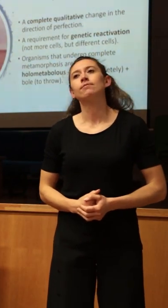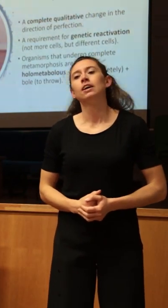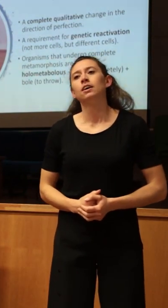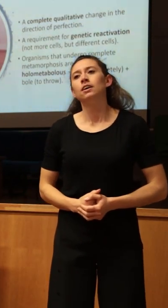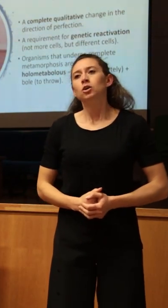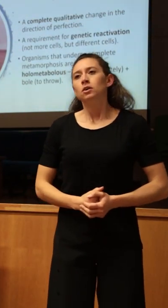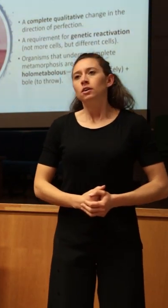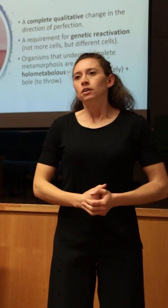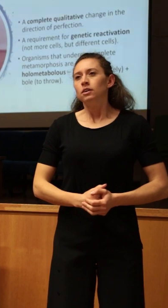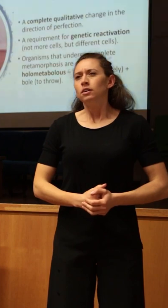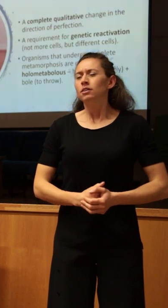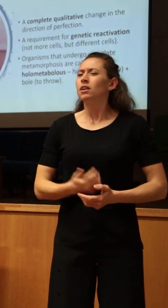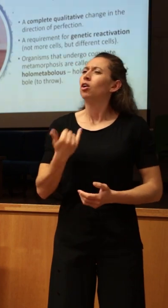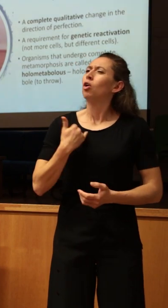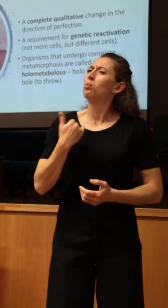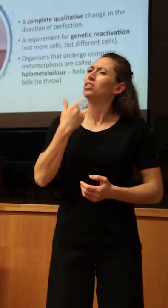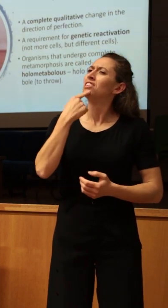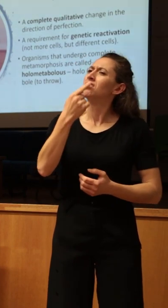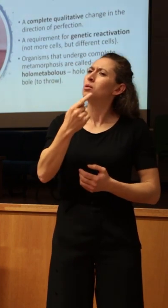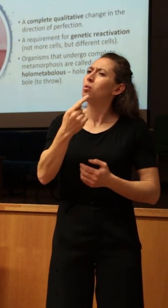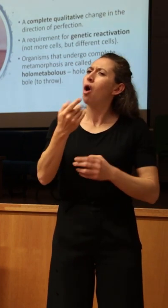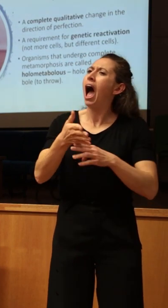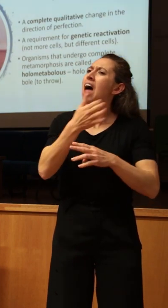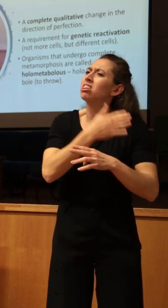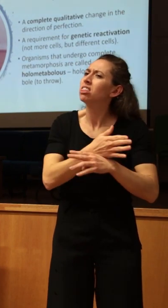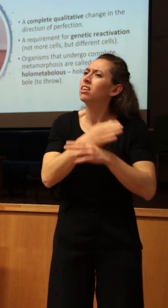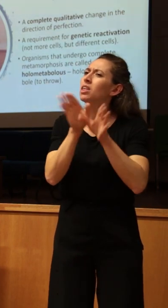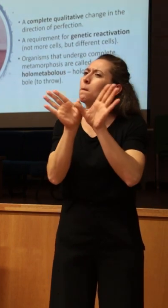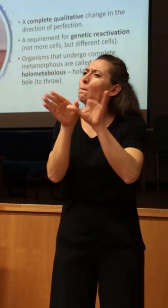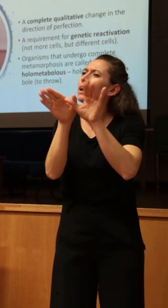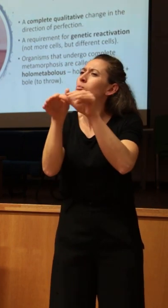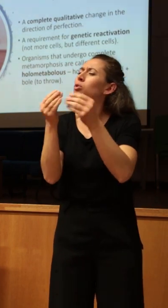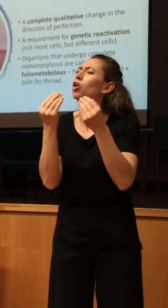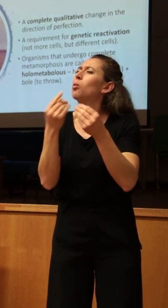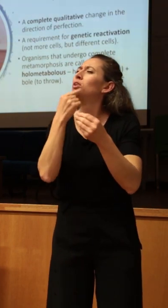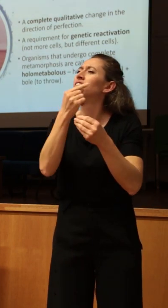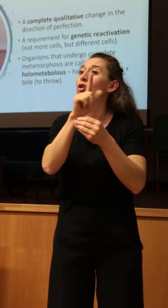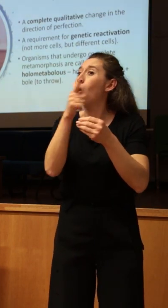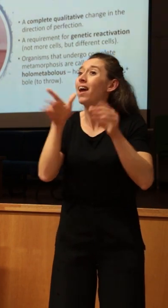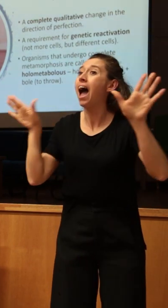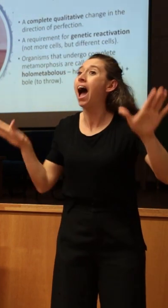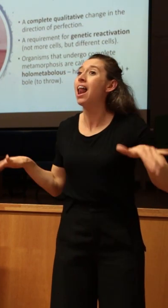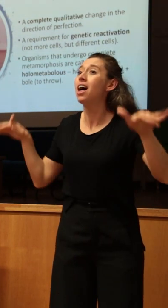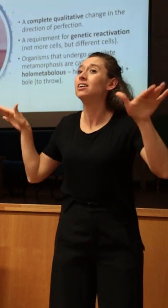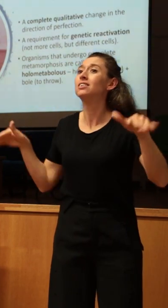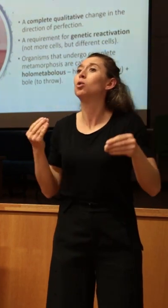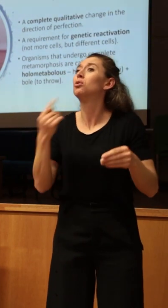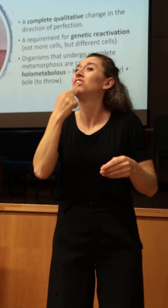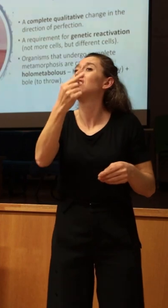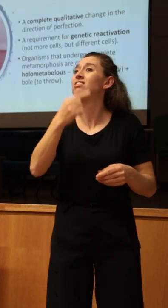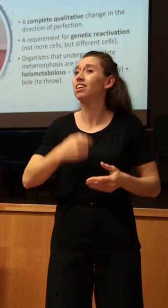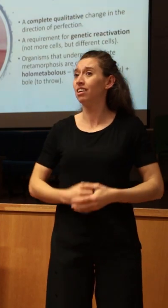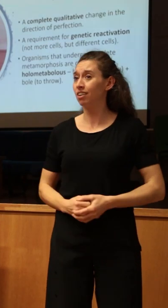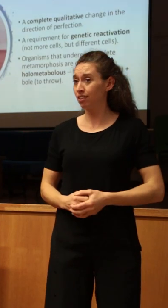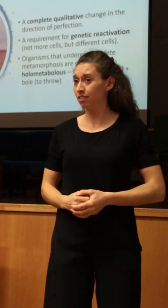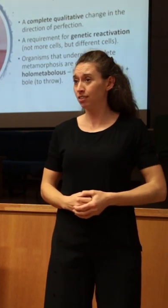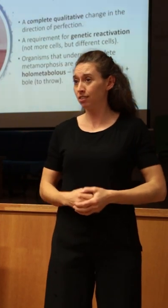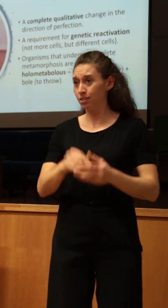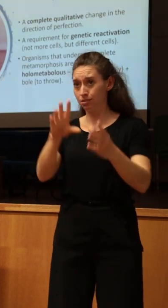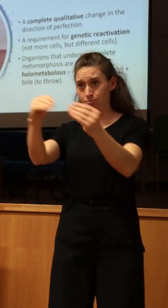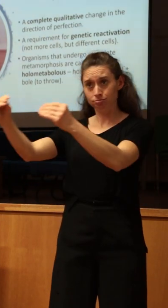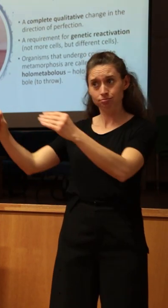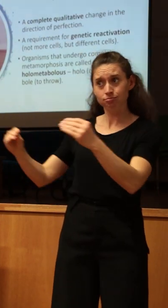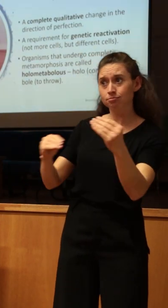before butterflies? ¿Cómo se llama lo que es antes de la mariposa, que no tiene alas? A worm. All right, let's call it a